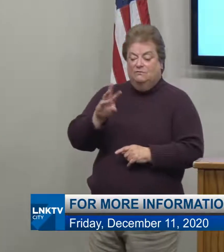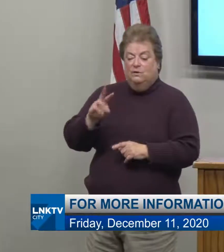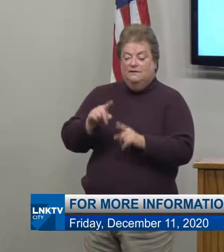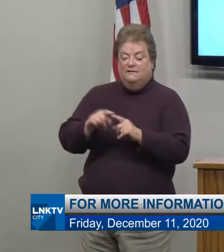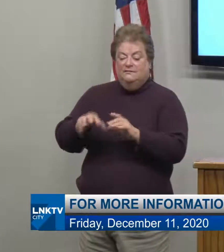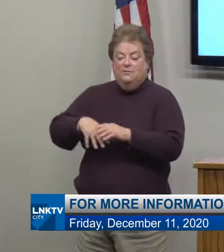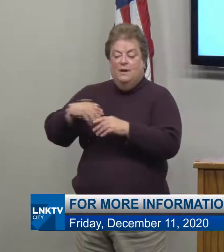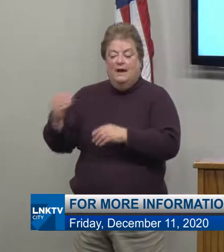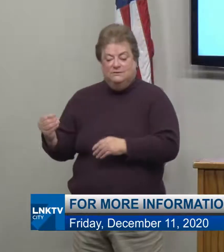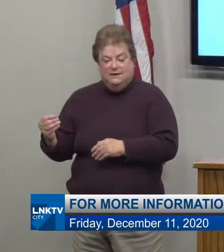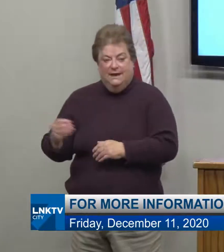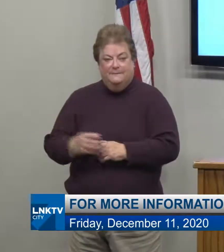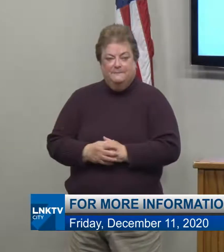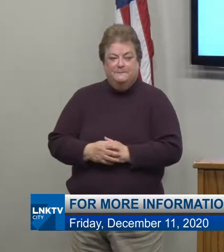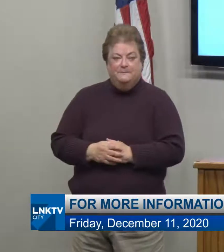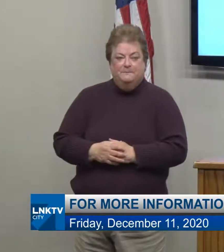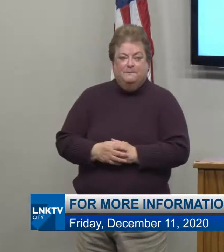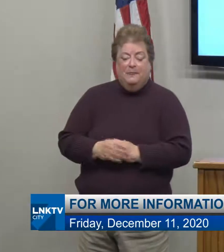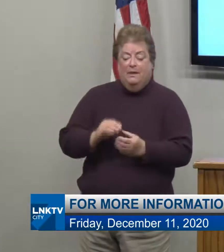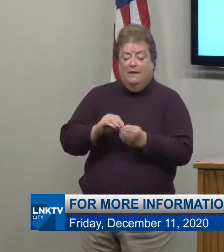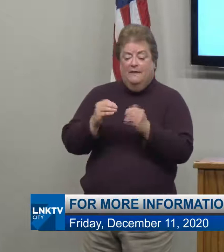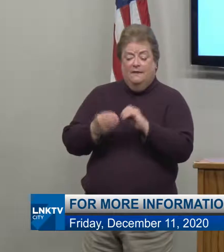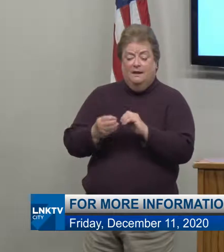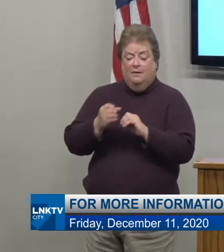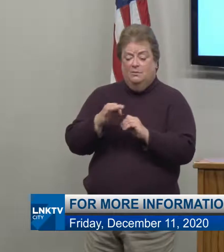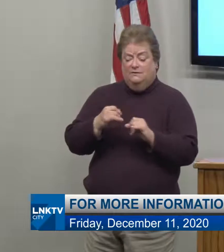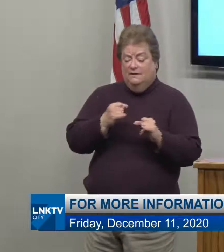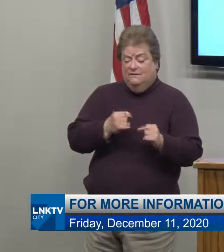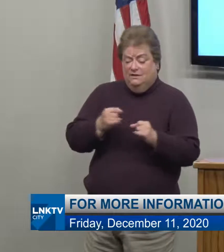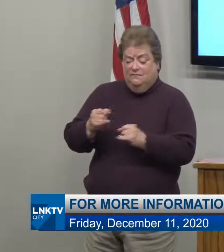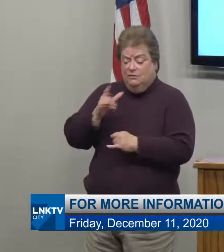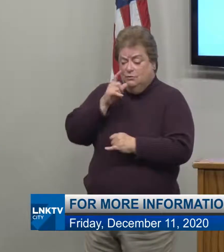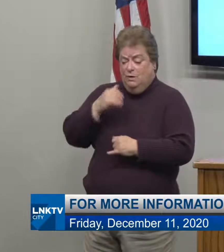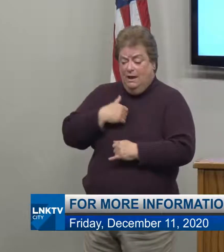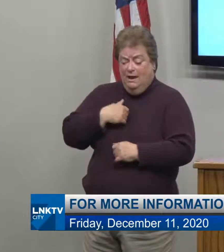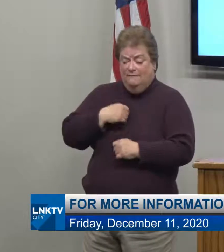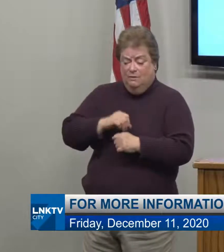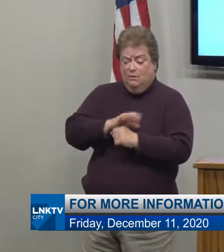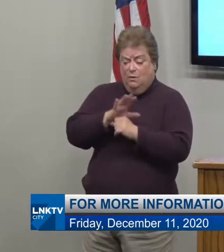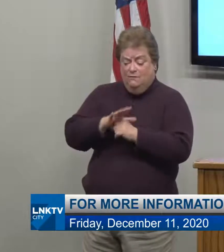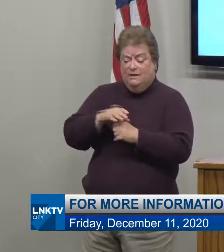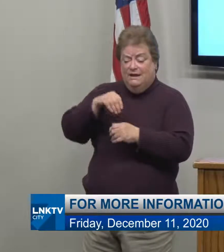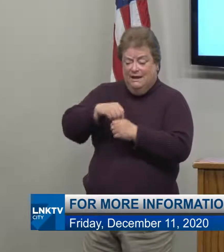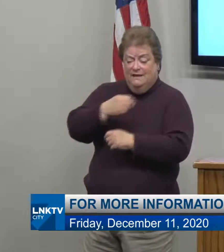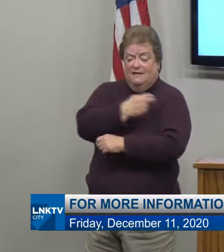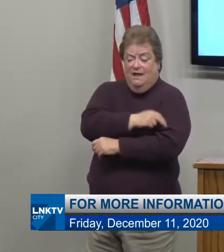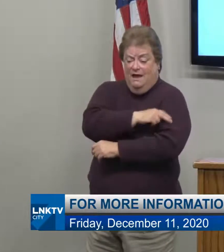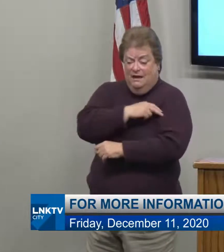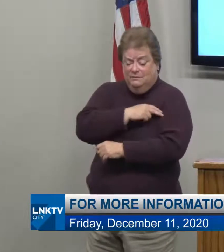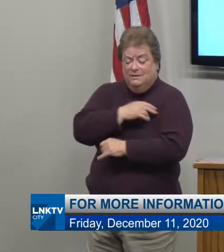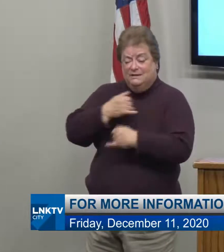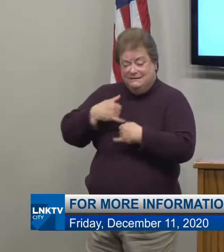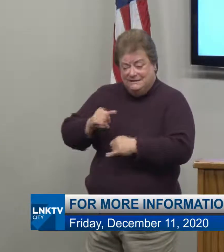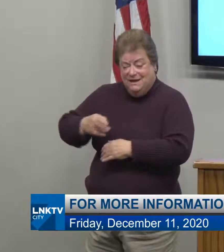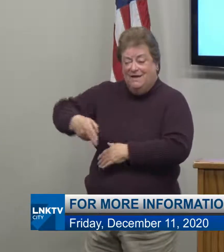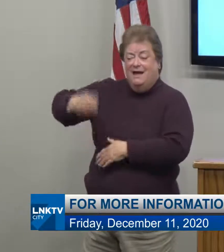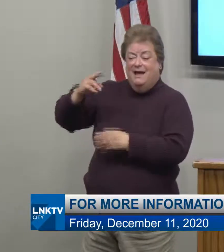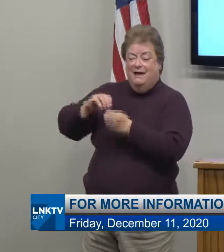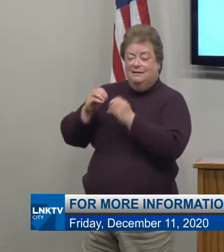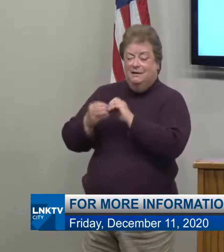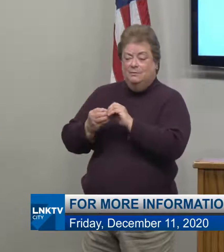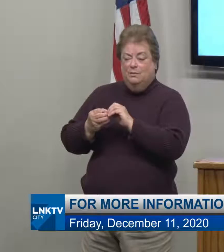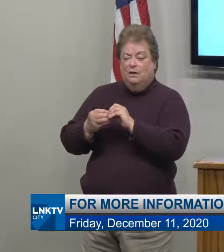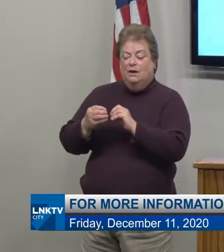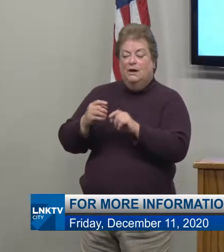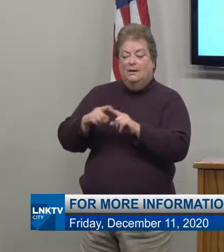other communities. While the number of individuals with COVID-19 who are hospitalized continues to be high, we are down from